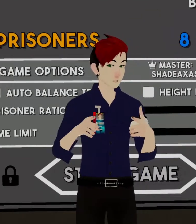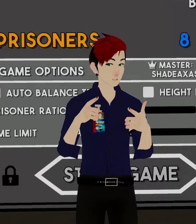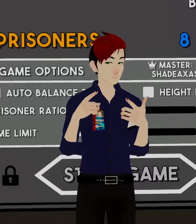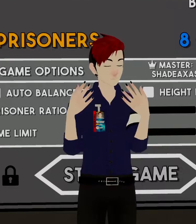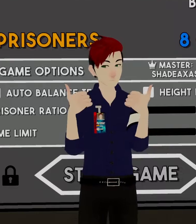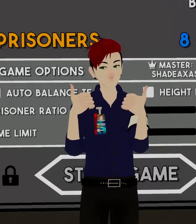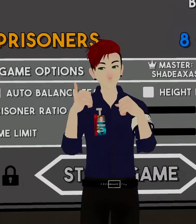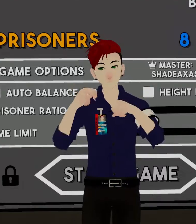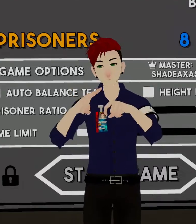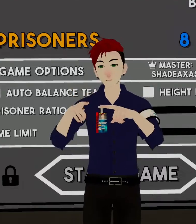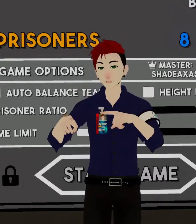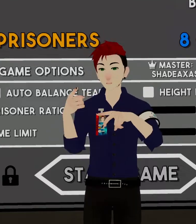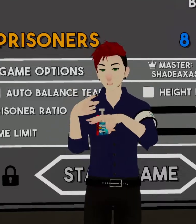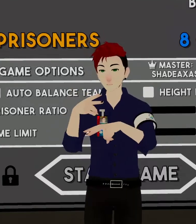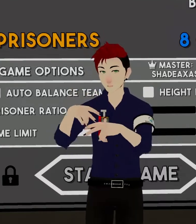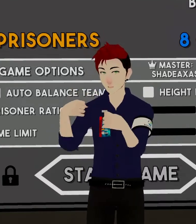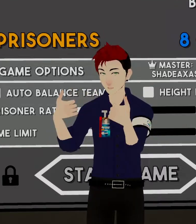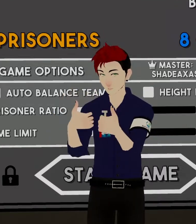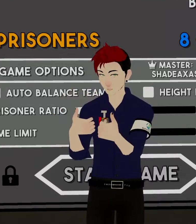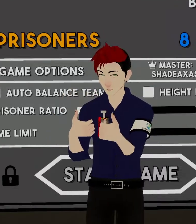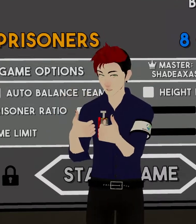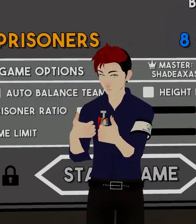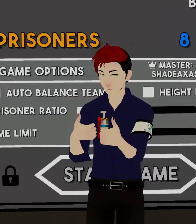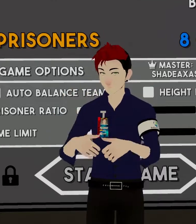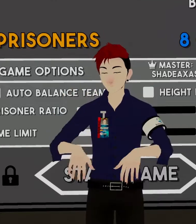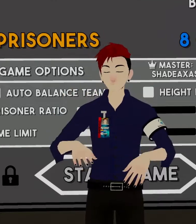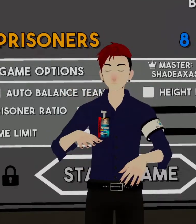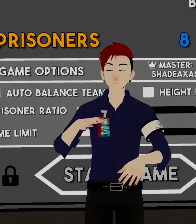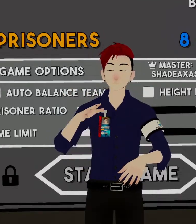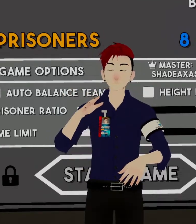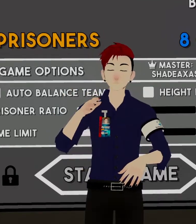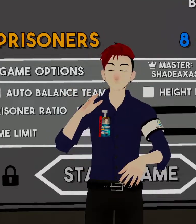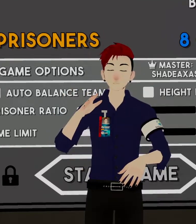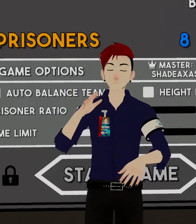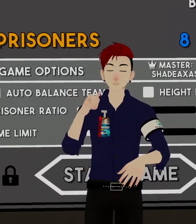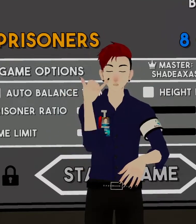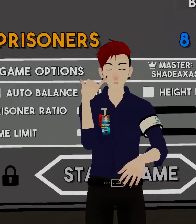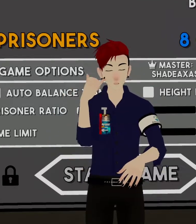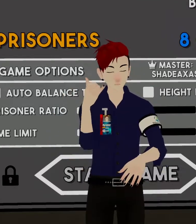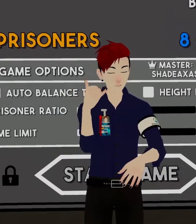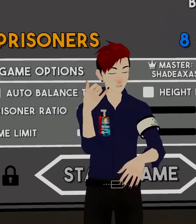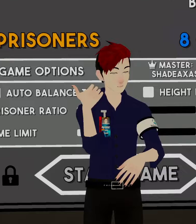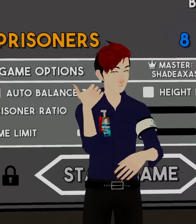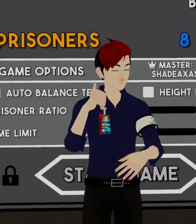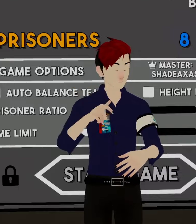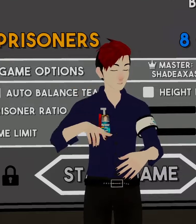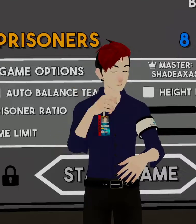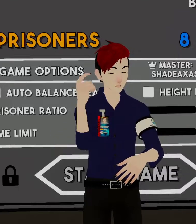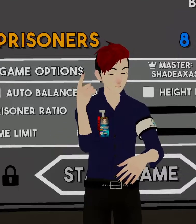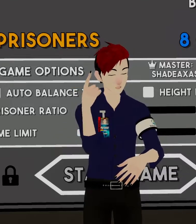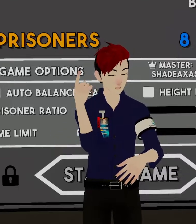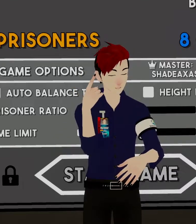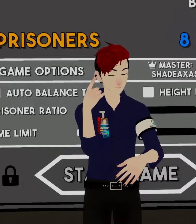but like vocabulary used in game. So if you're trying to find